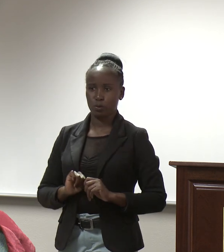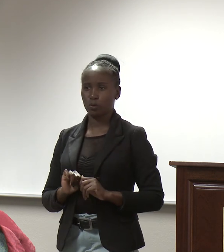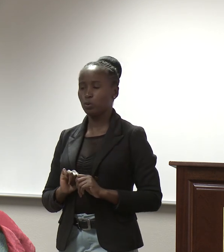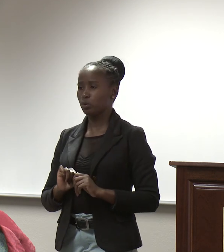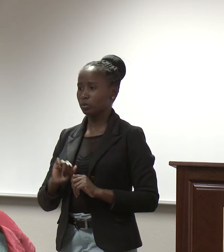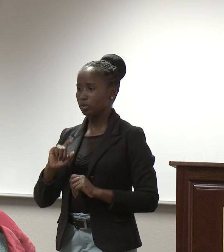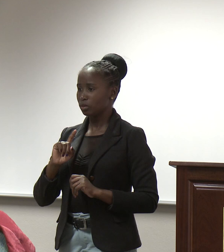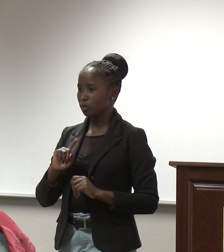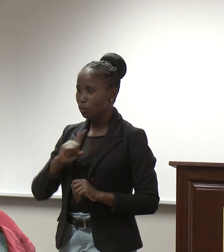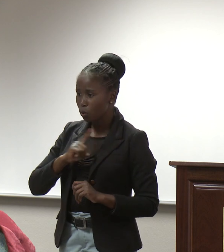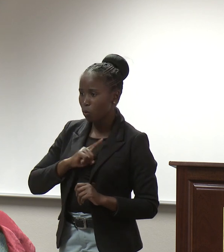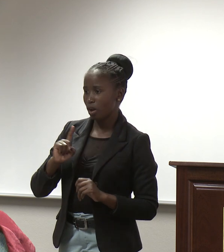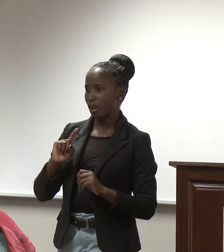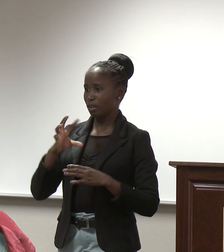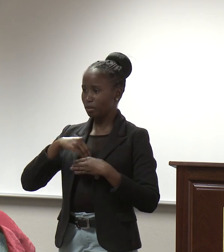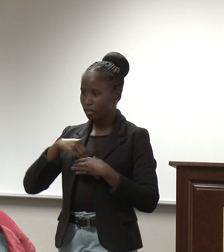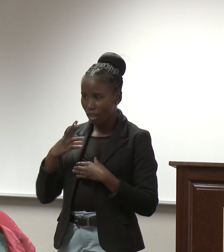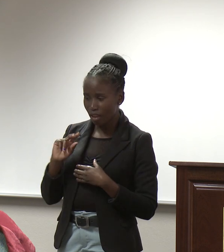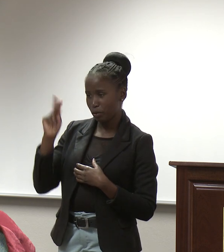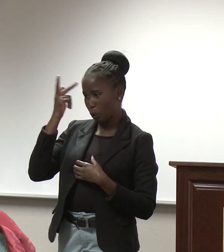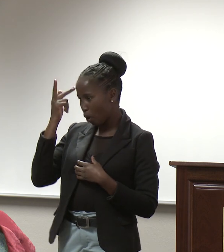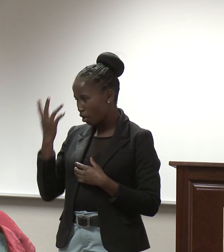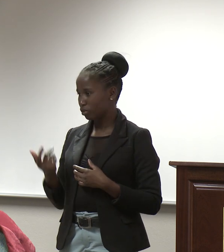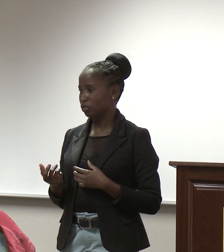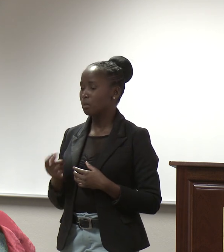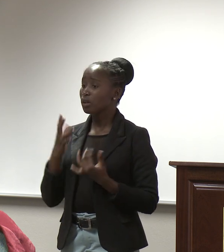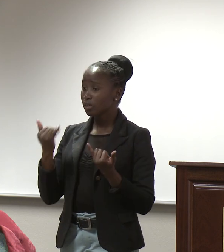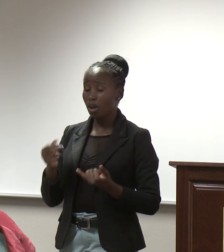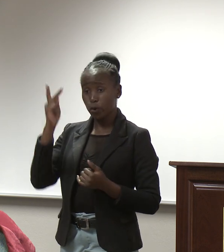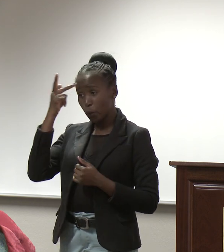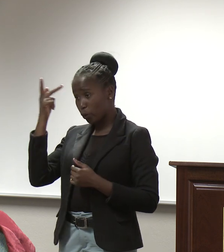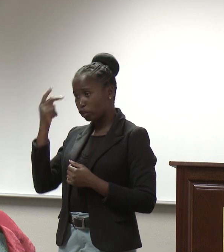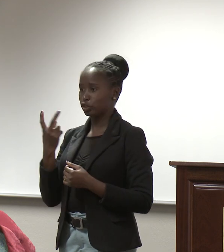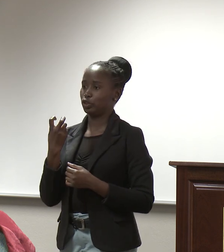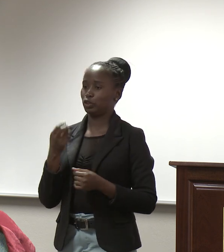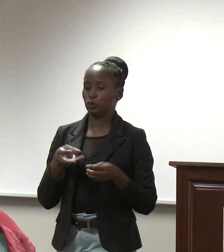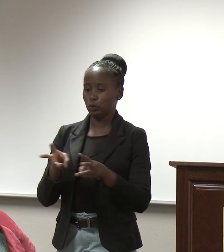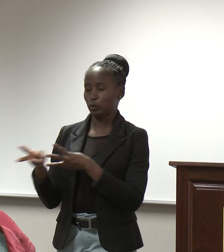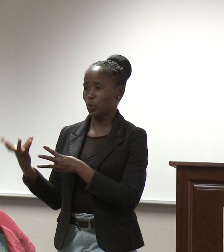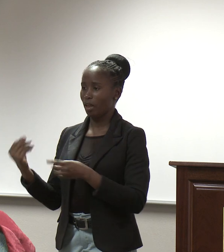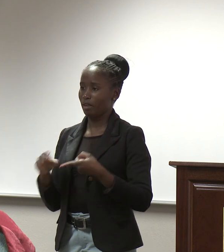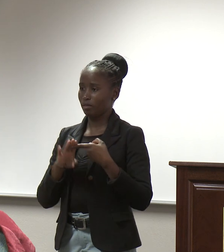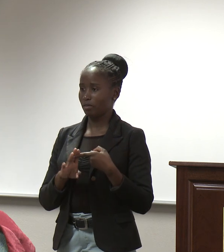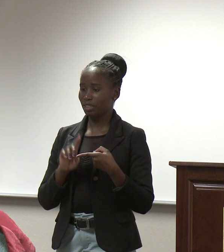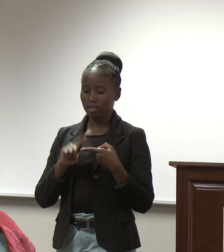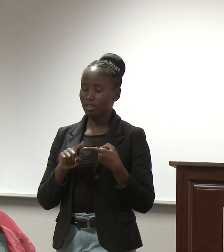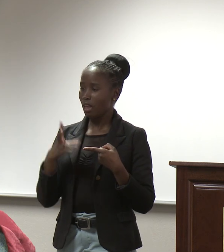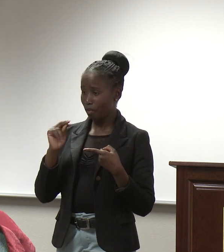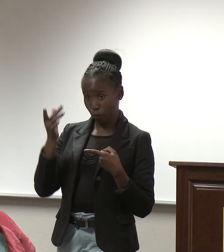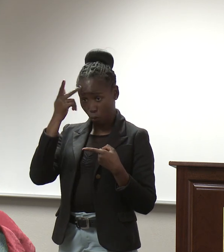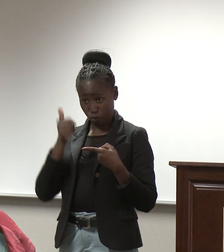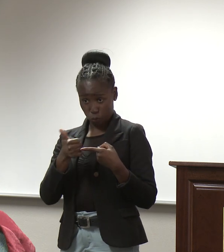because it's good knowledge. Now there are two kinds of knowledge. The knowledge that is good because it has a market